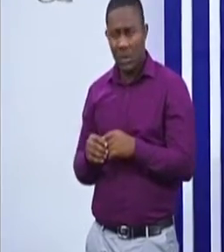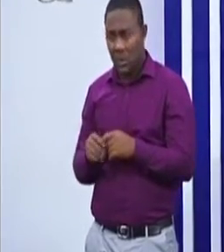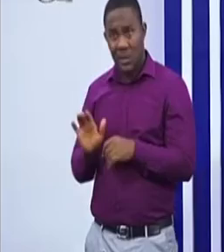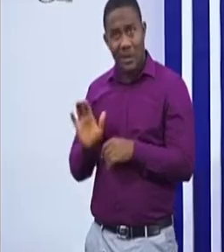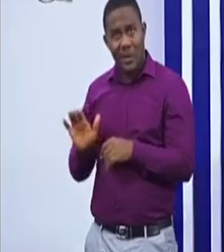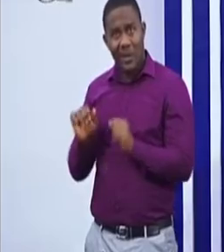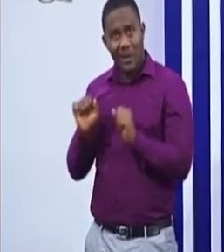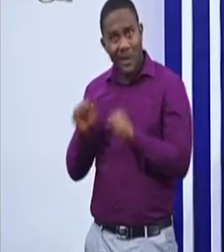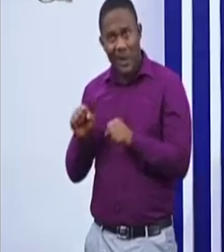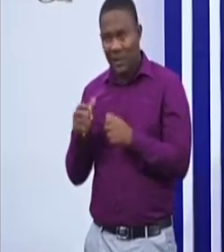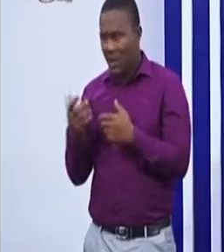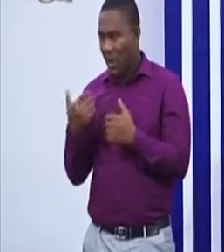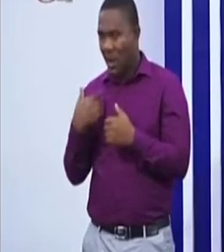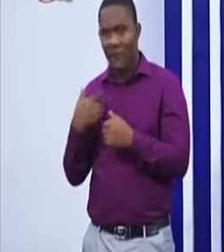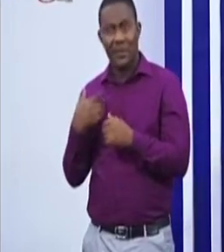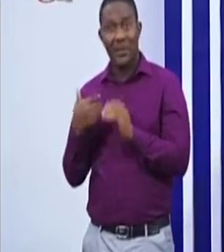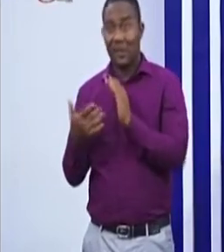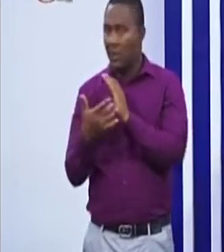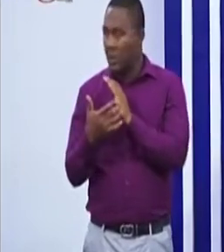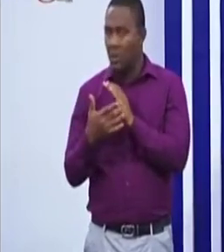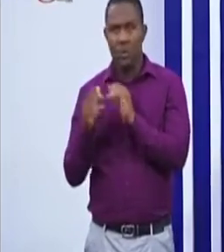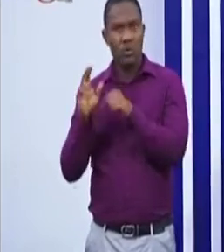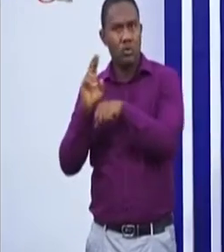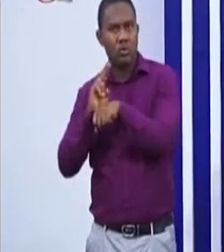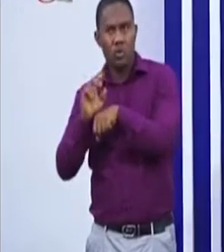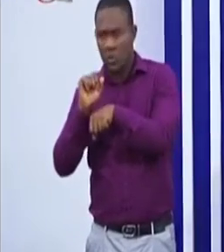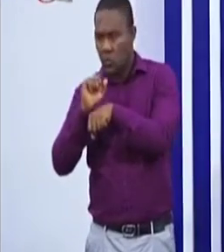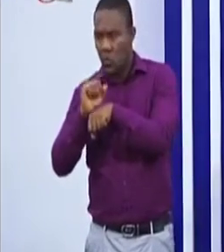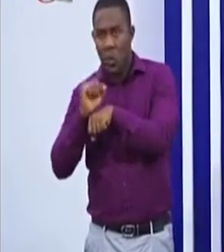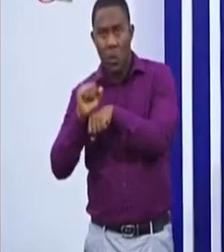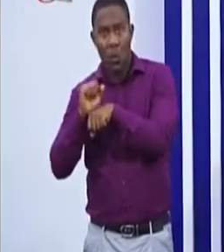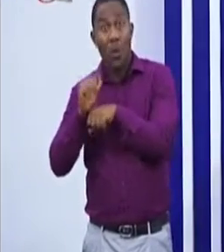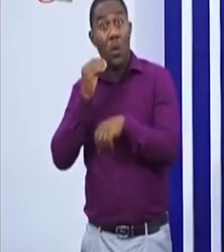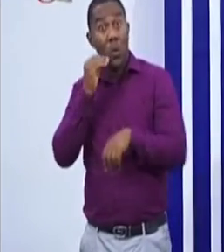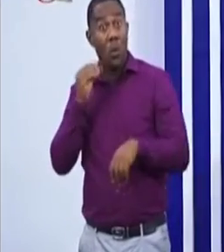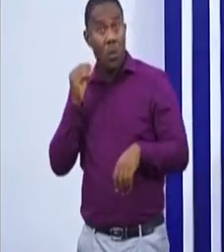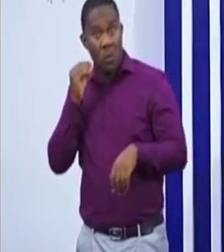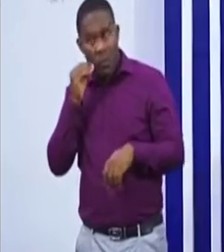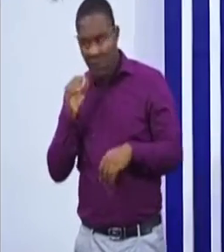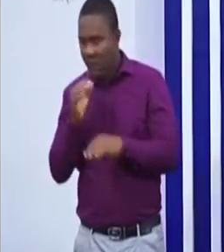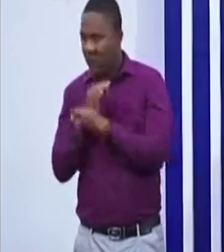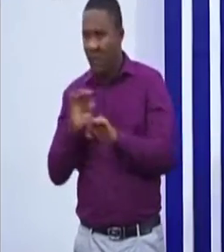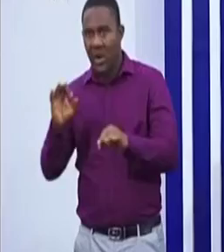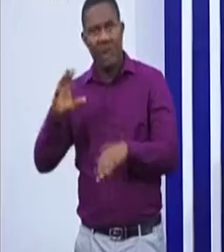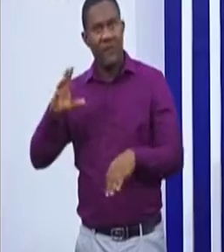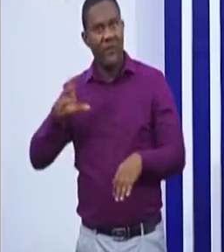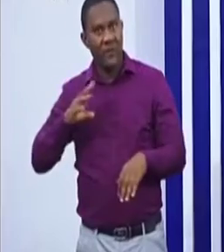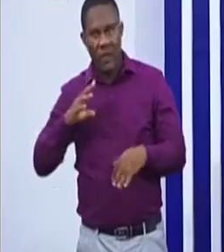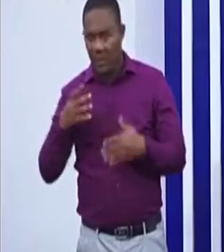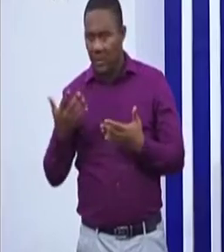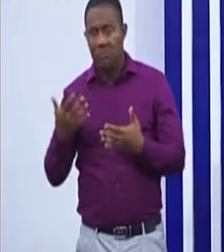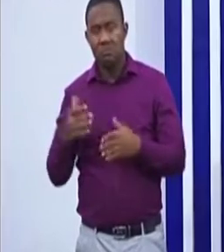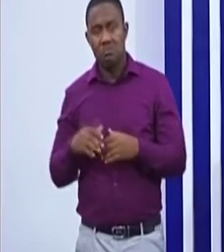obi amrɛ ɔmo adwuma no ana ankorankora no ana ɔmo